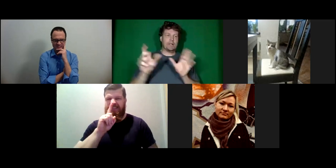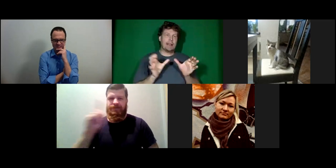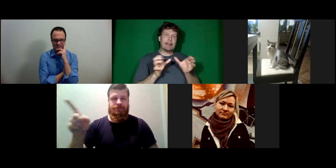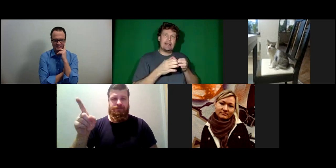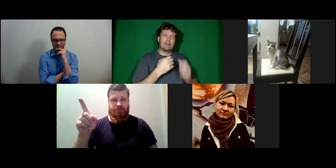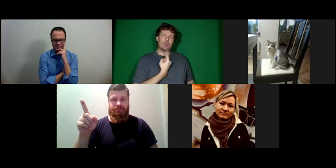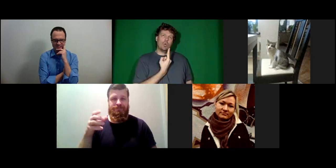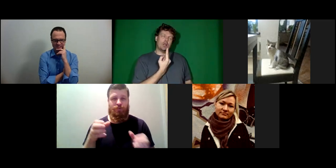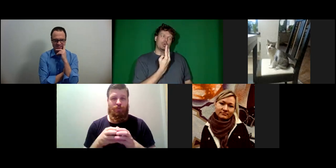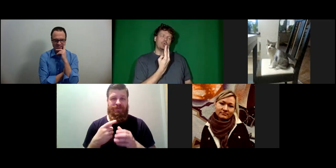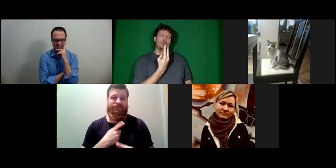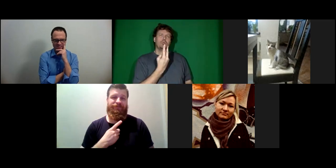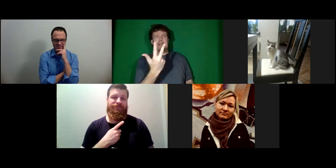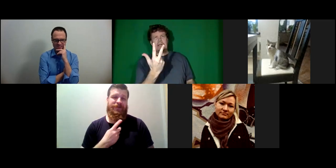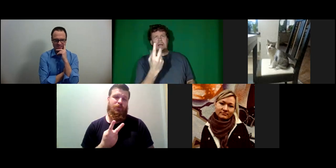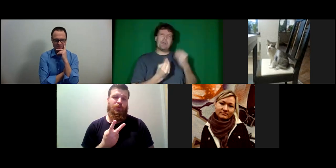talks.